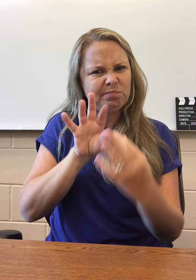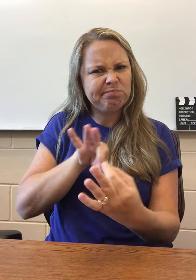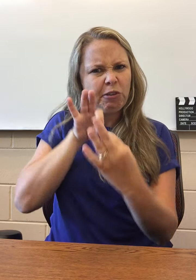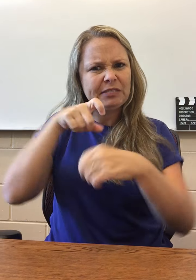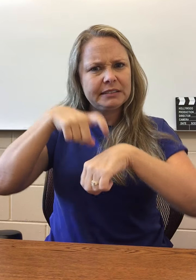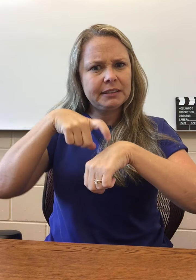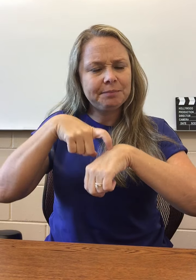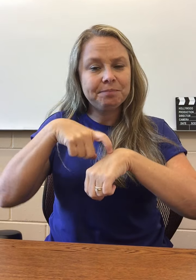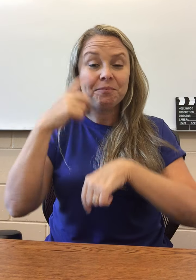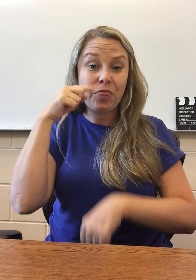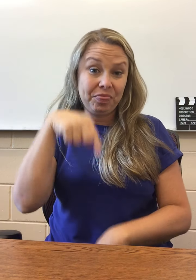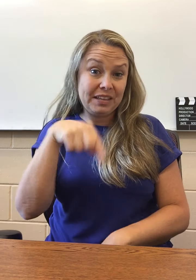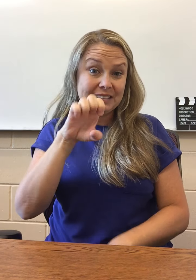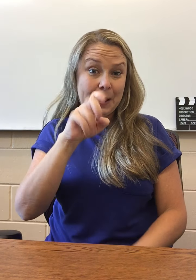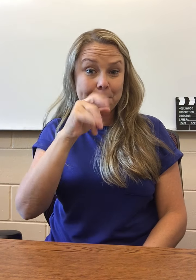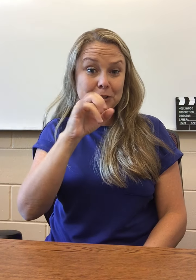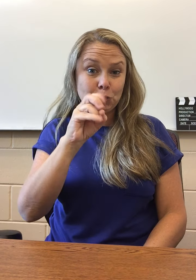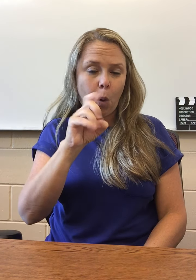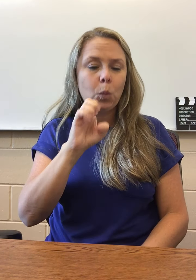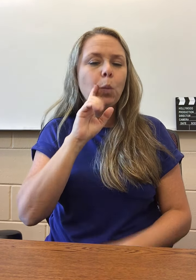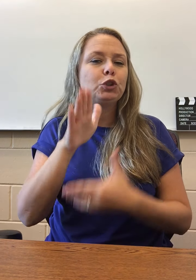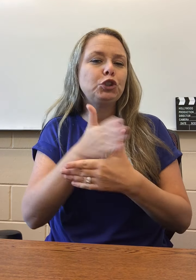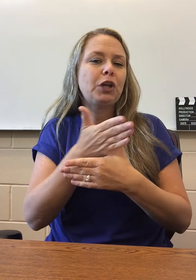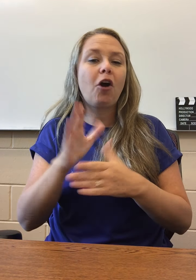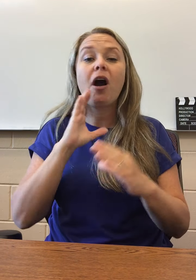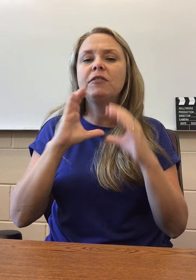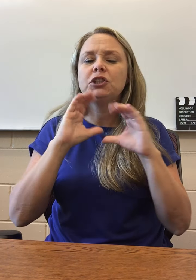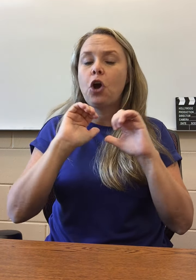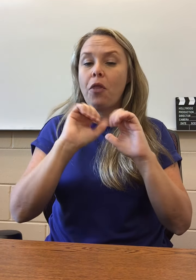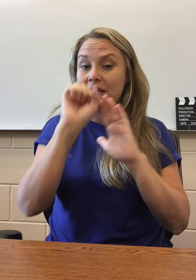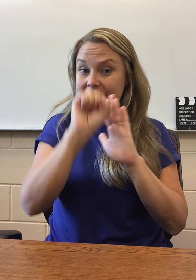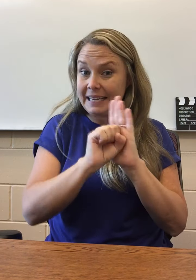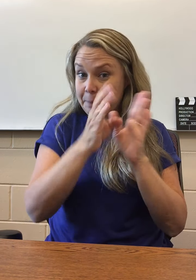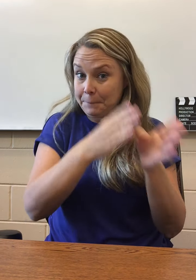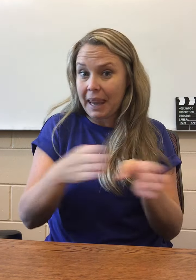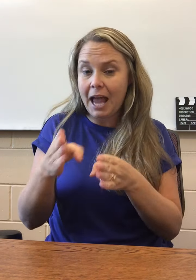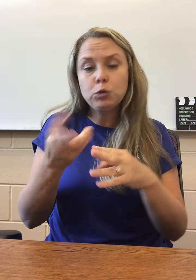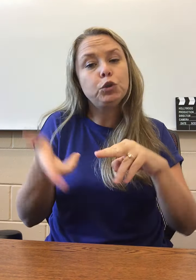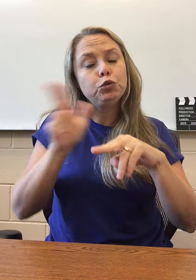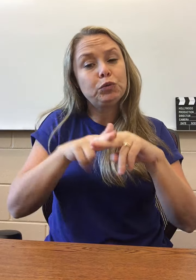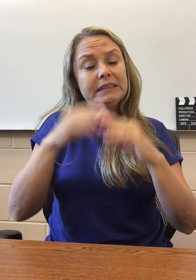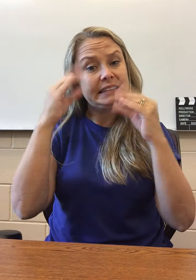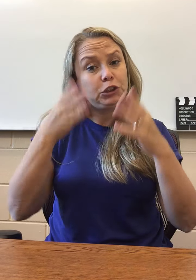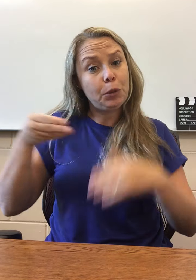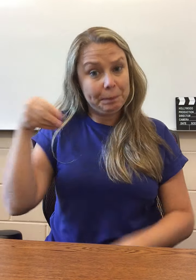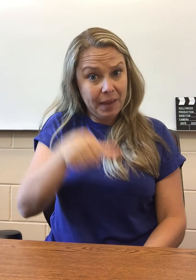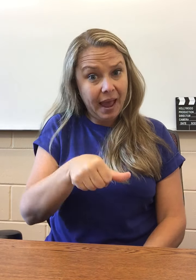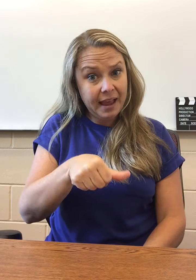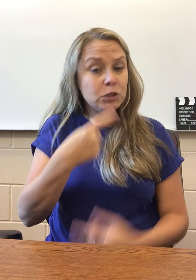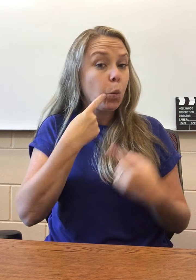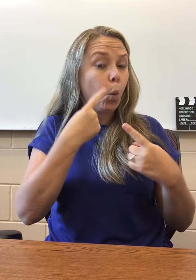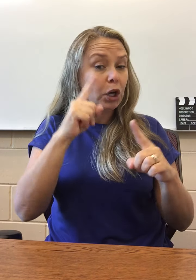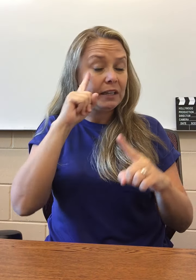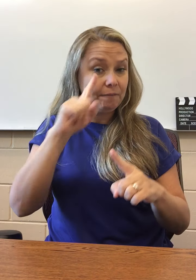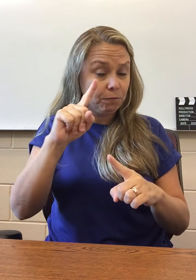this episode we're going to share a conversation on how the state's plan to increase teacher pay is working out for teachers and school districts